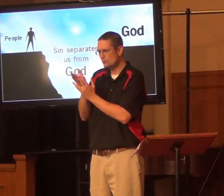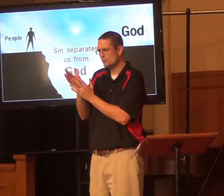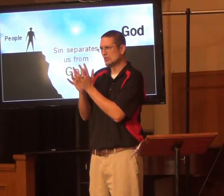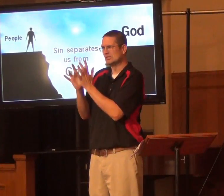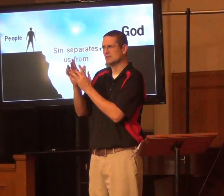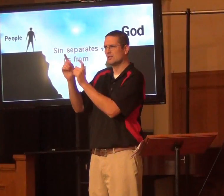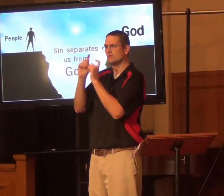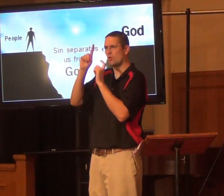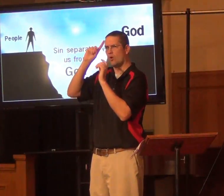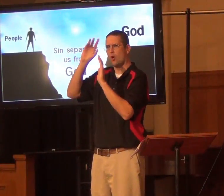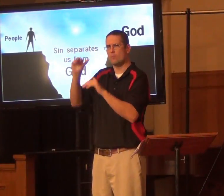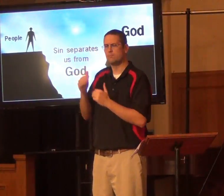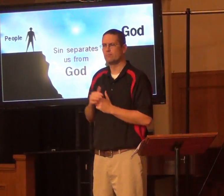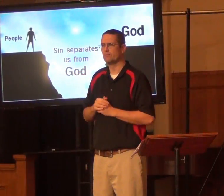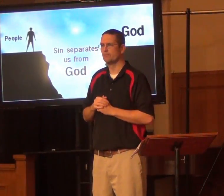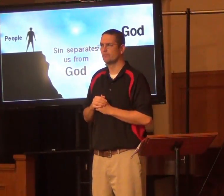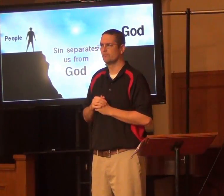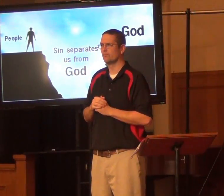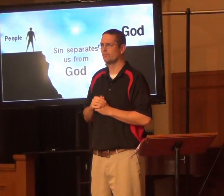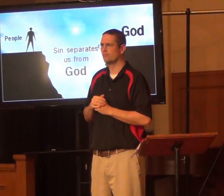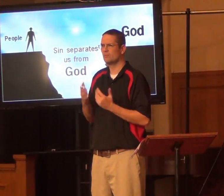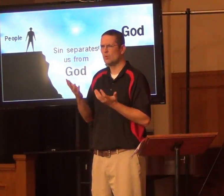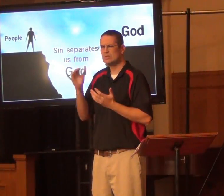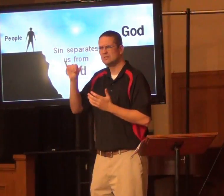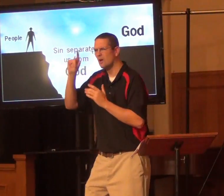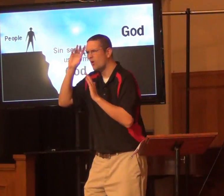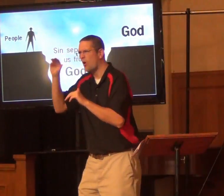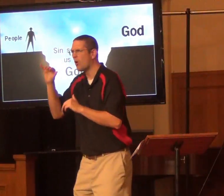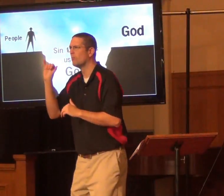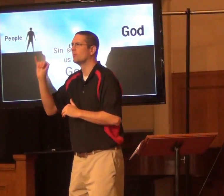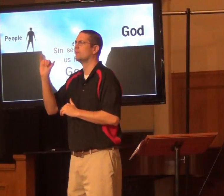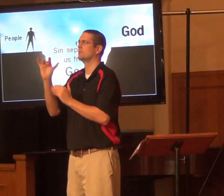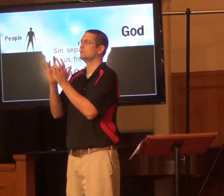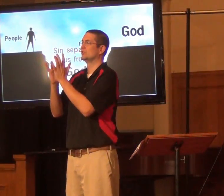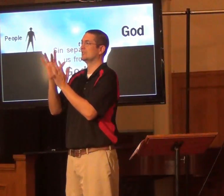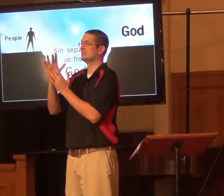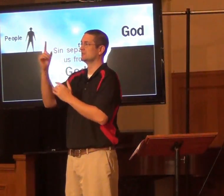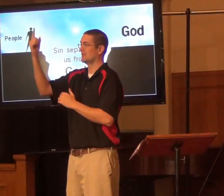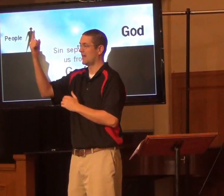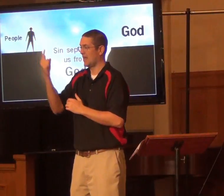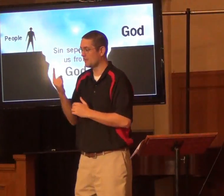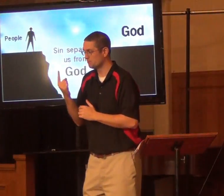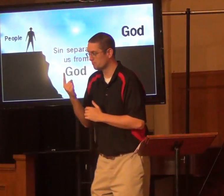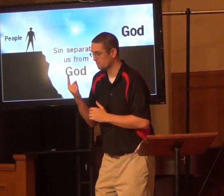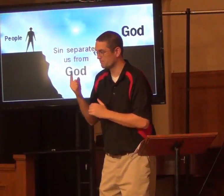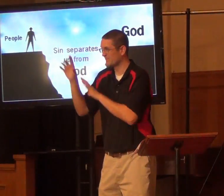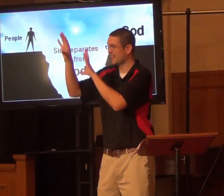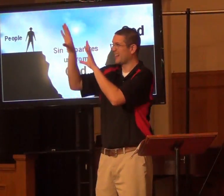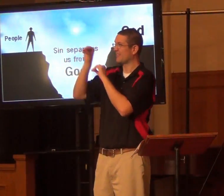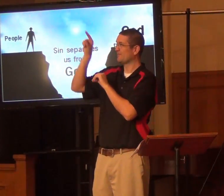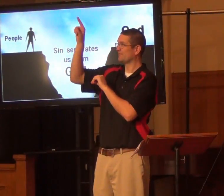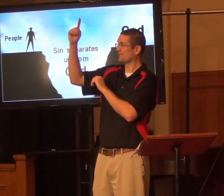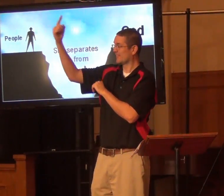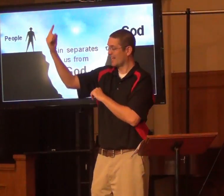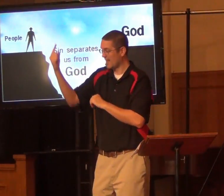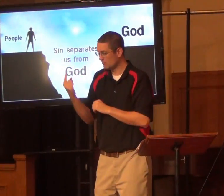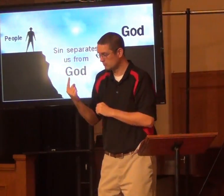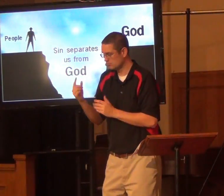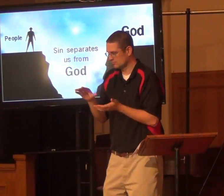Jesus. Jesus gave us hope. What is that hope? Jesus came and He left